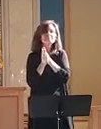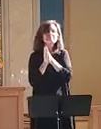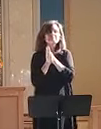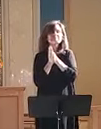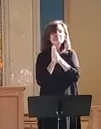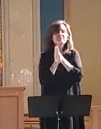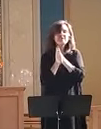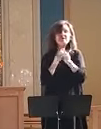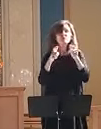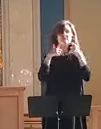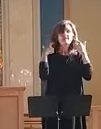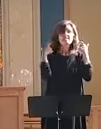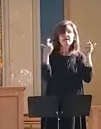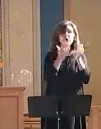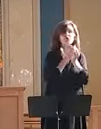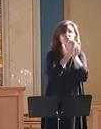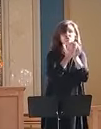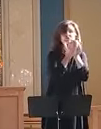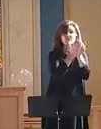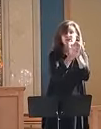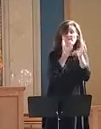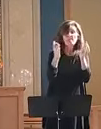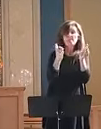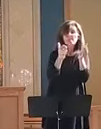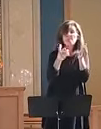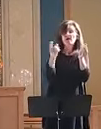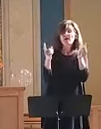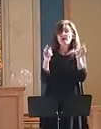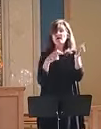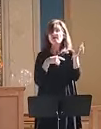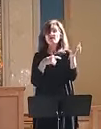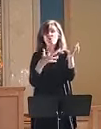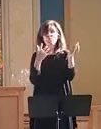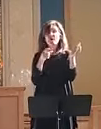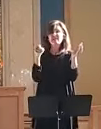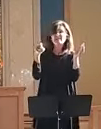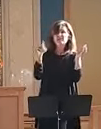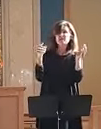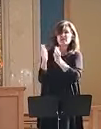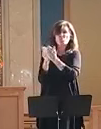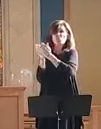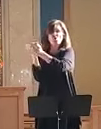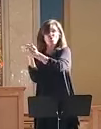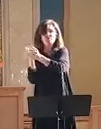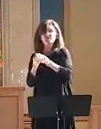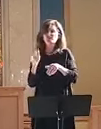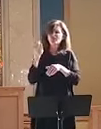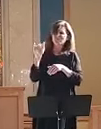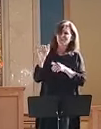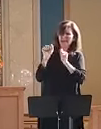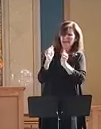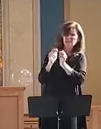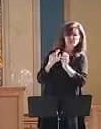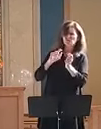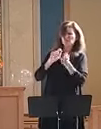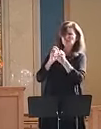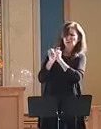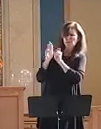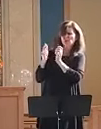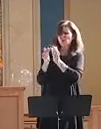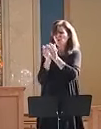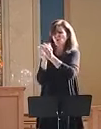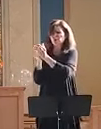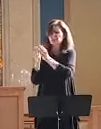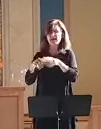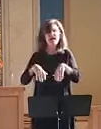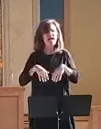the large ship to switch the course. The large ship made radio contact and asked the other ship to change that course.